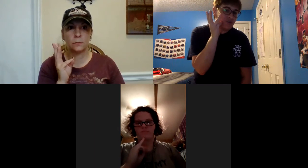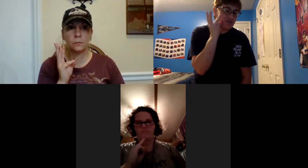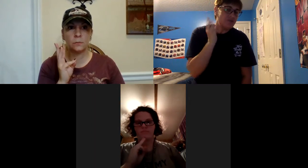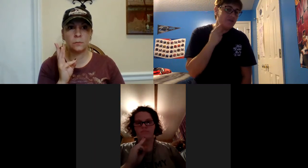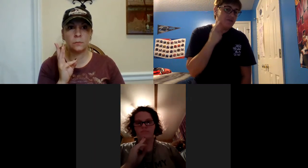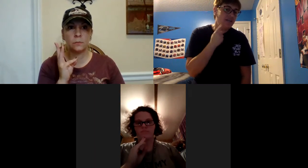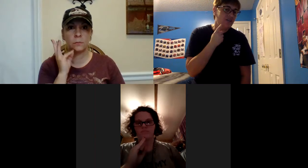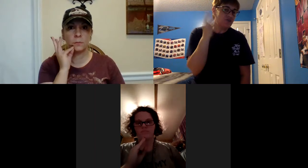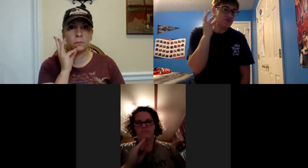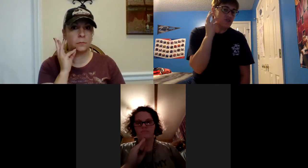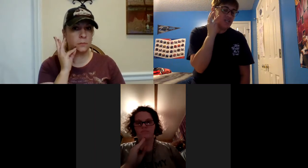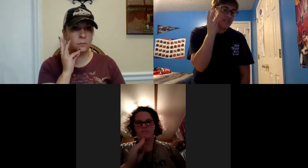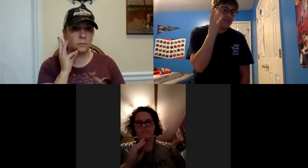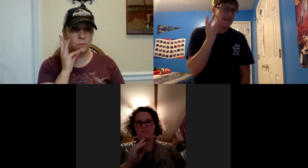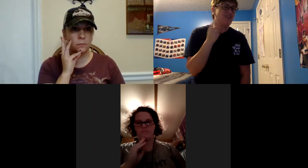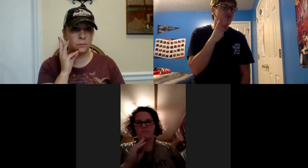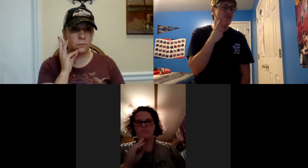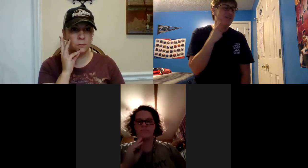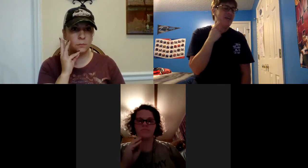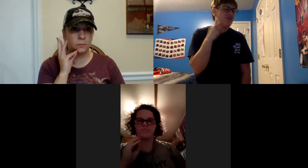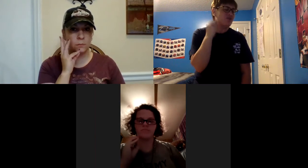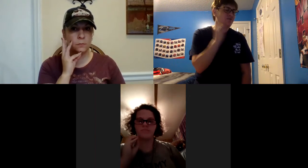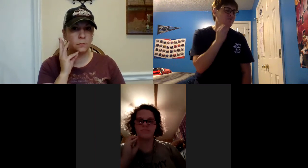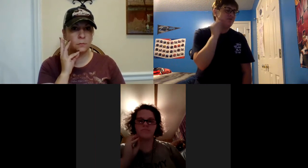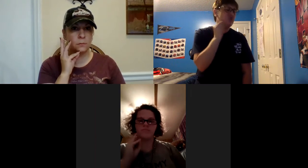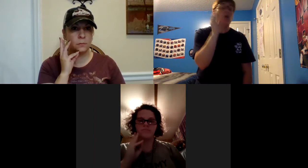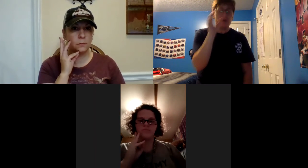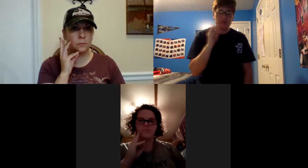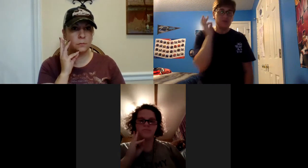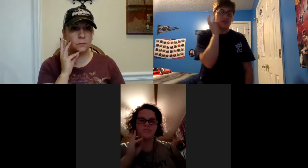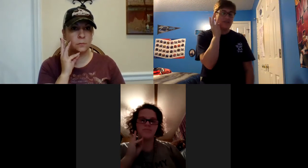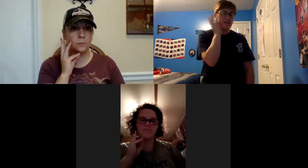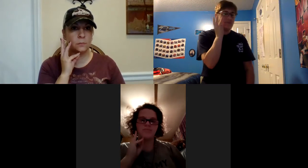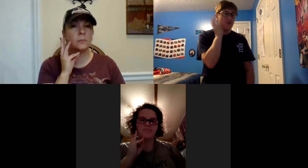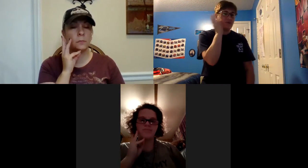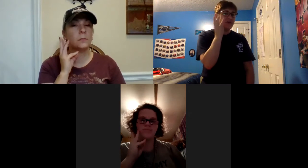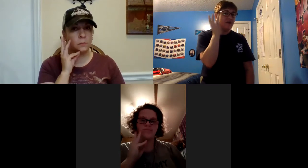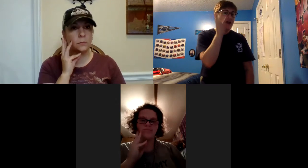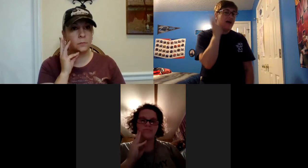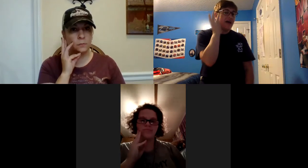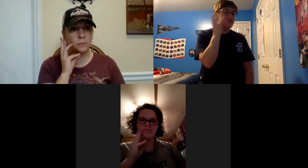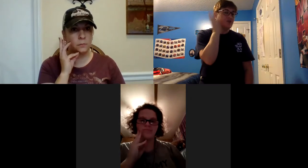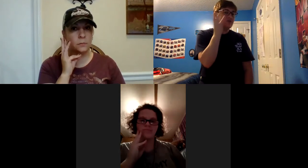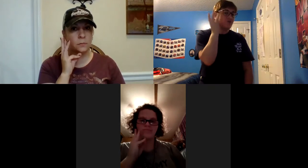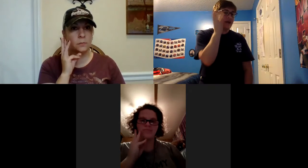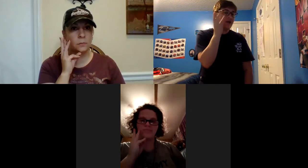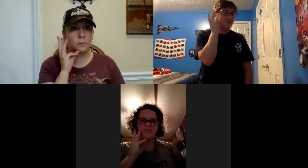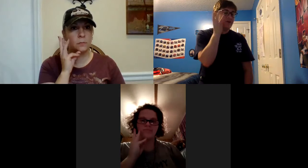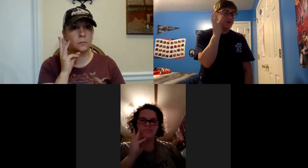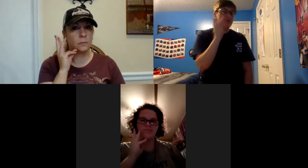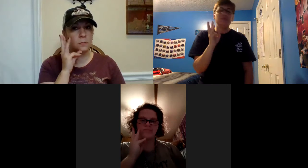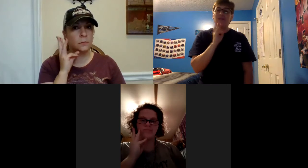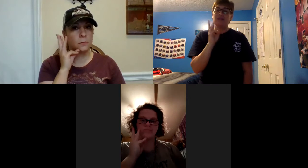your chin and at your jawbone. I was trying to think of the bone there, and it just goes